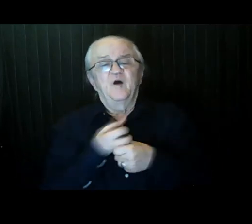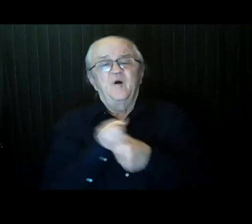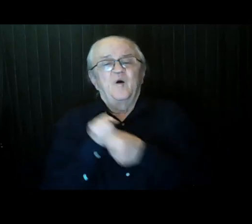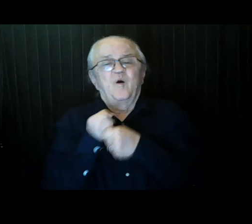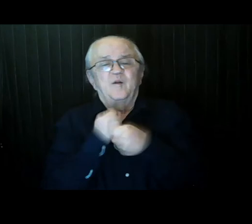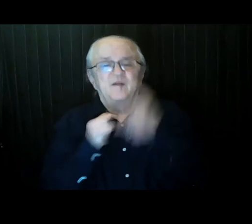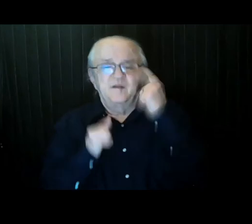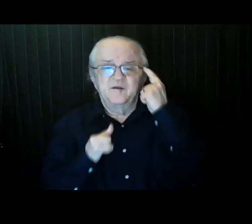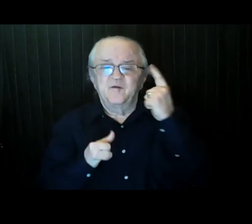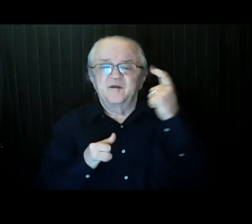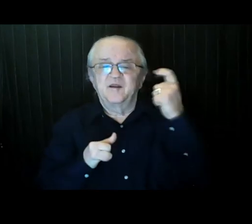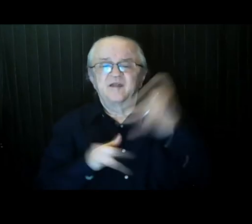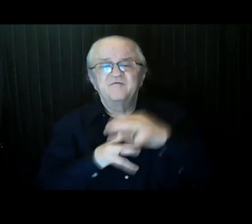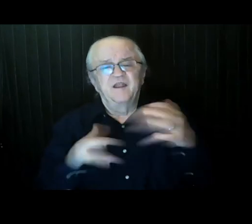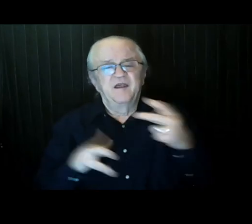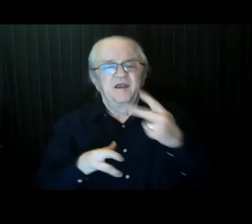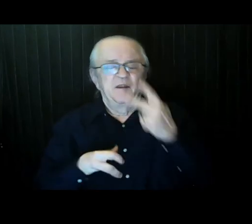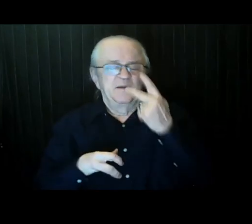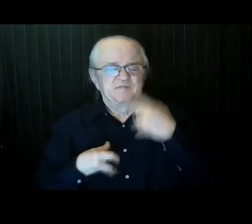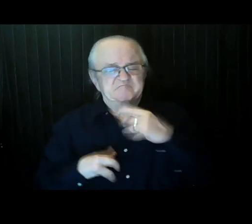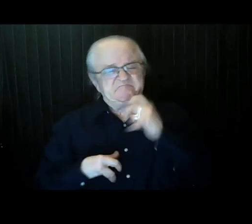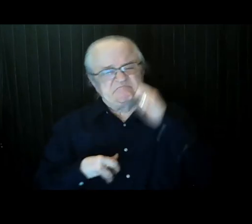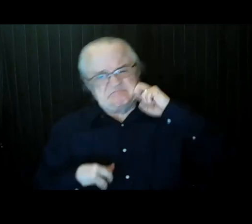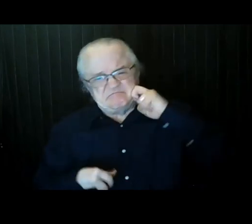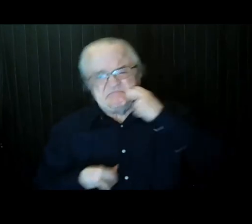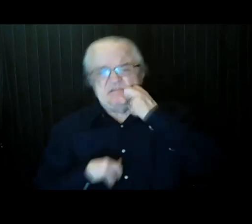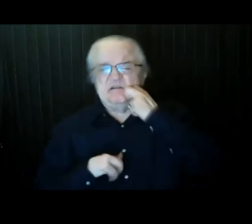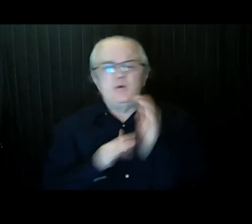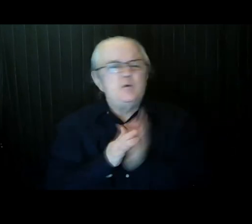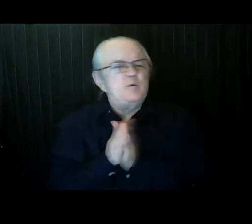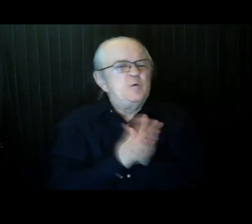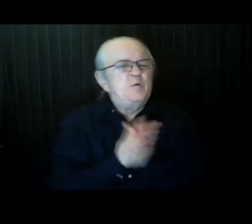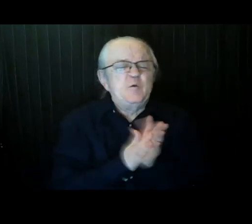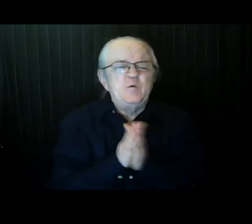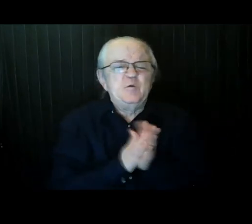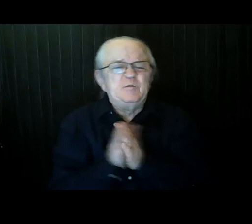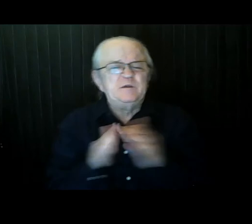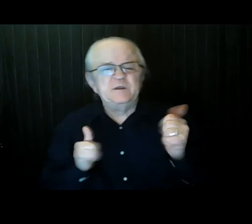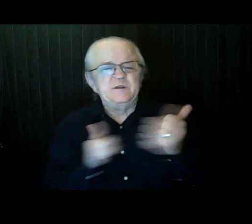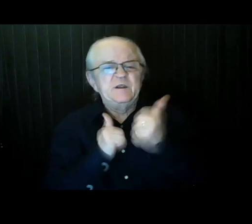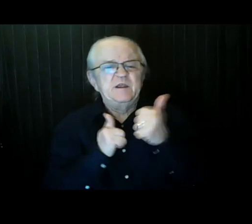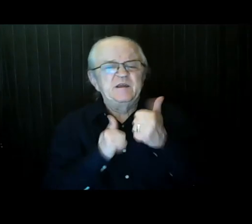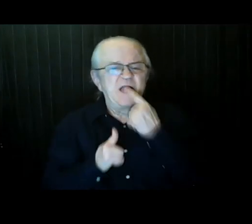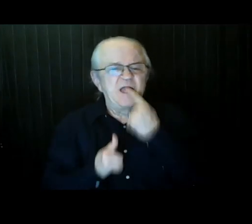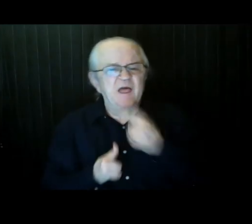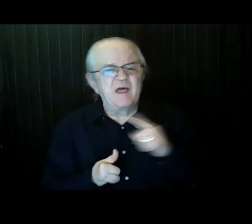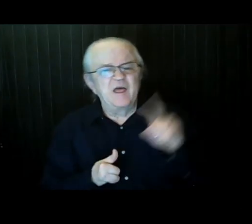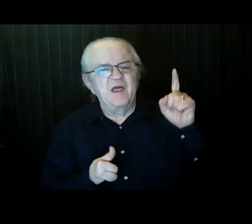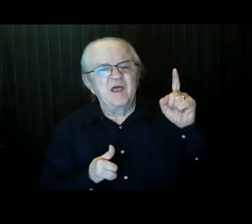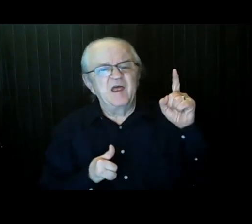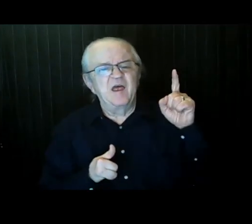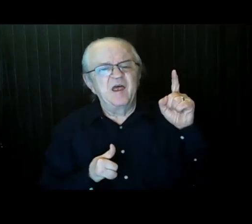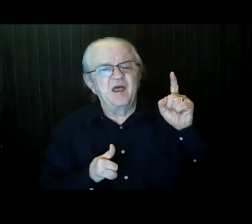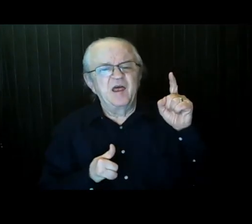He's full of piss and vinegar and he's just busting at the seams. Stuck his finger up in the air, said it's gonna be do